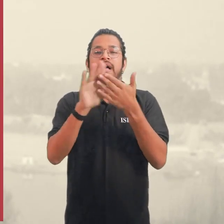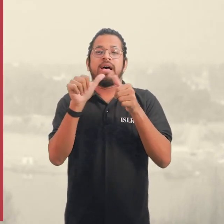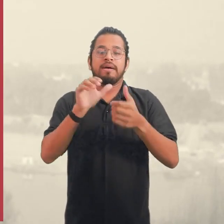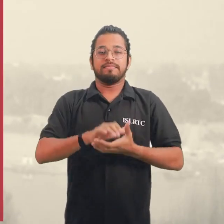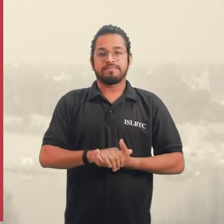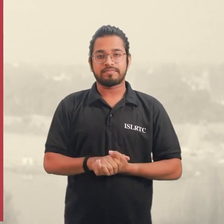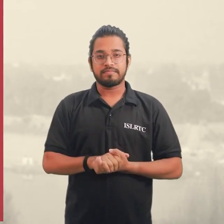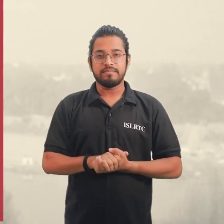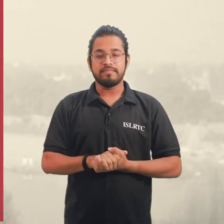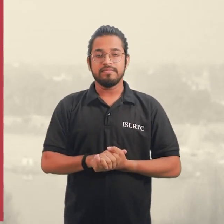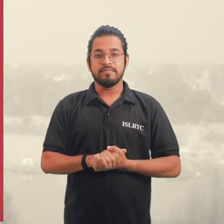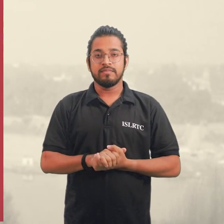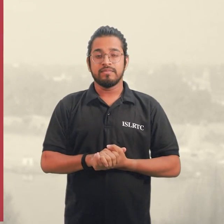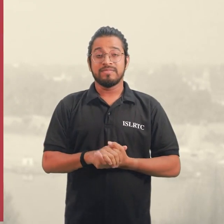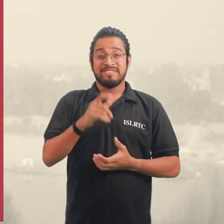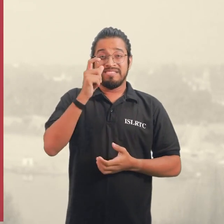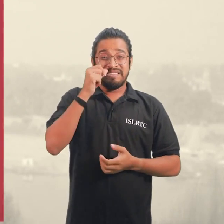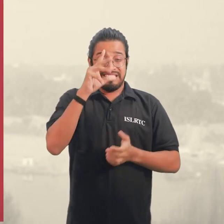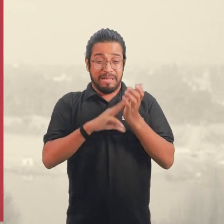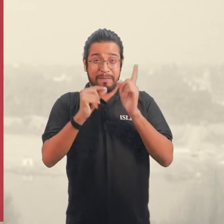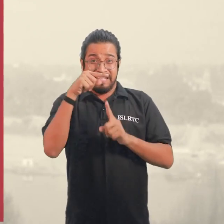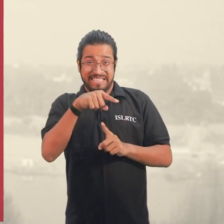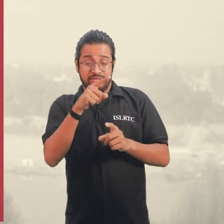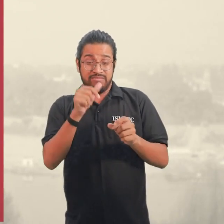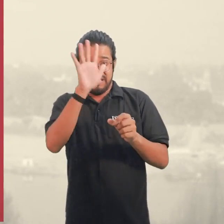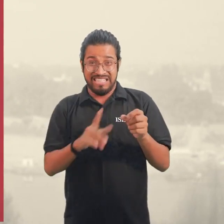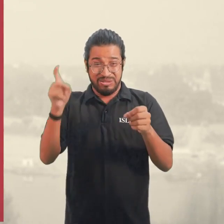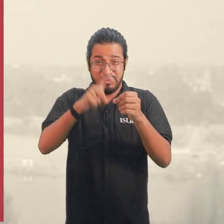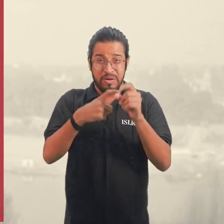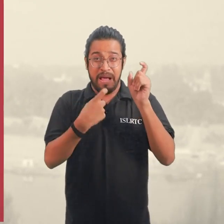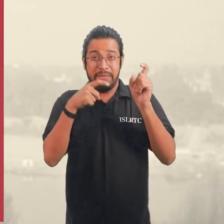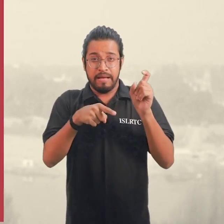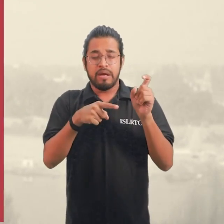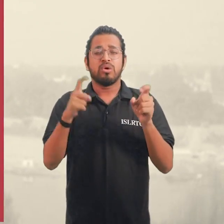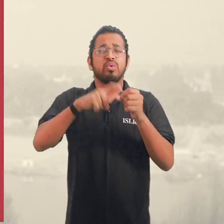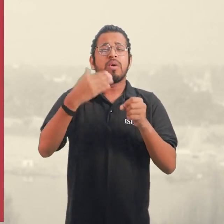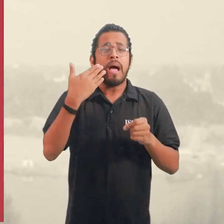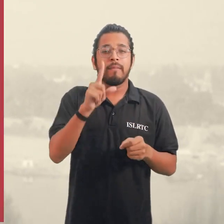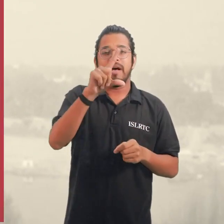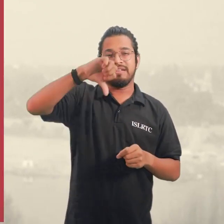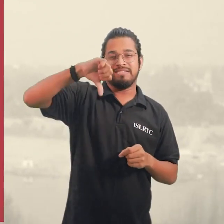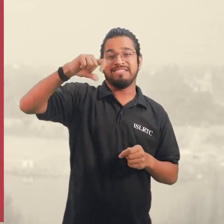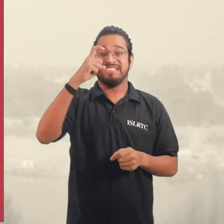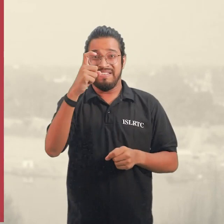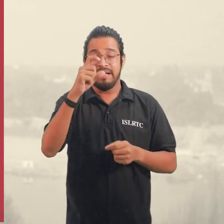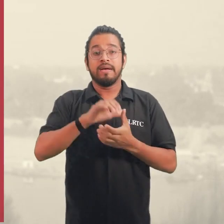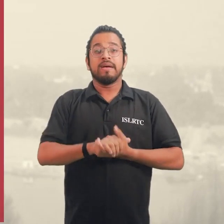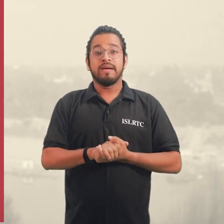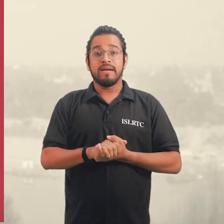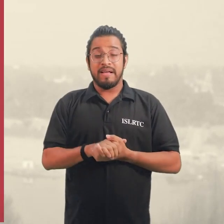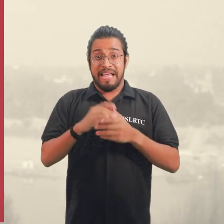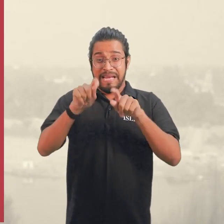He joined the Indian Army and was commissioned into 111 Gorkha Rifles in